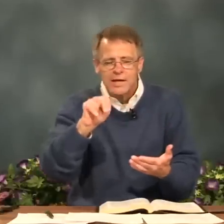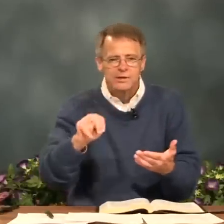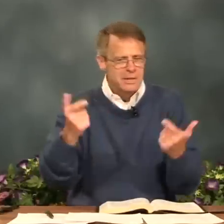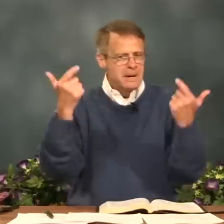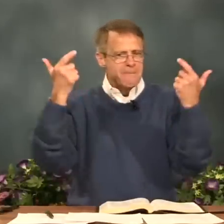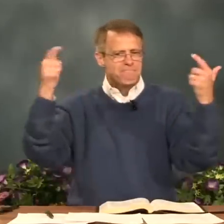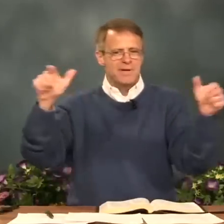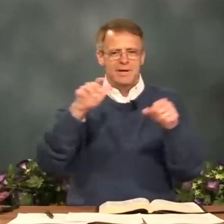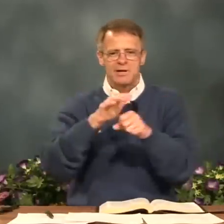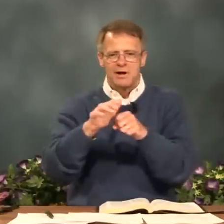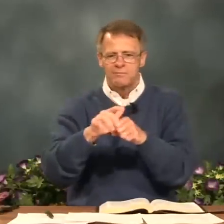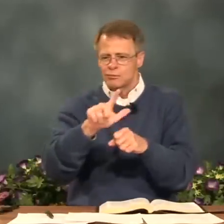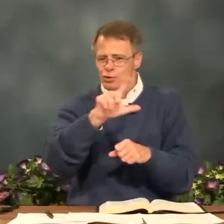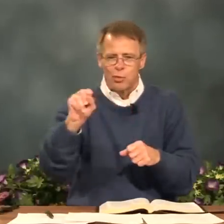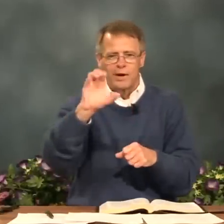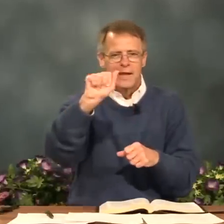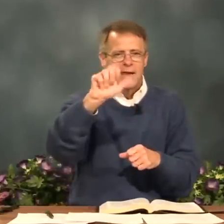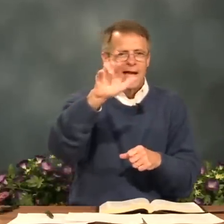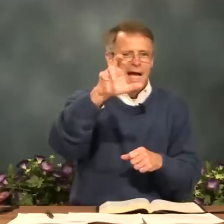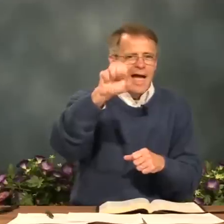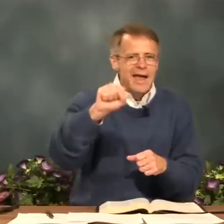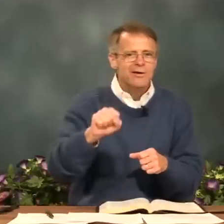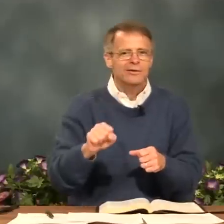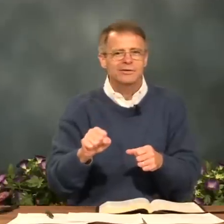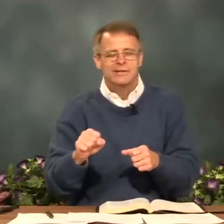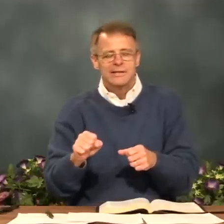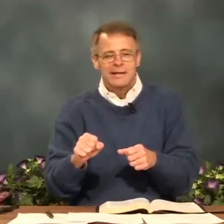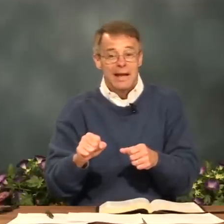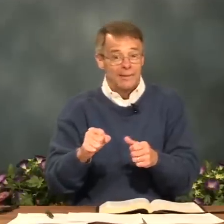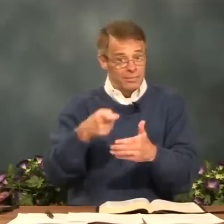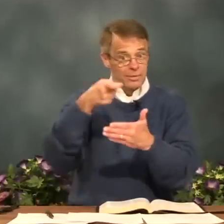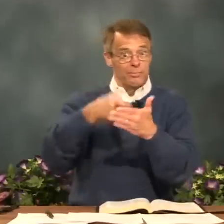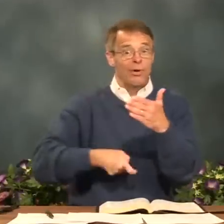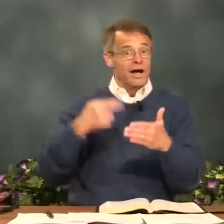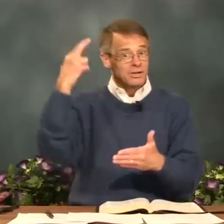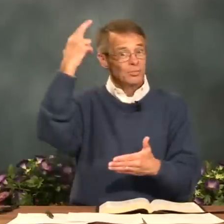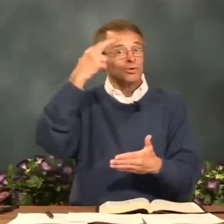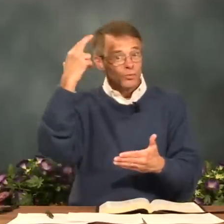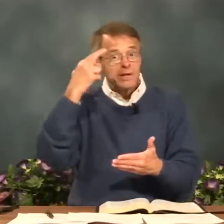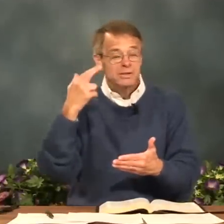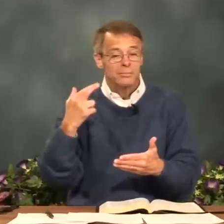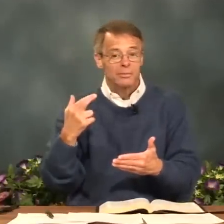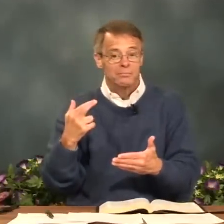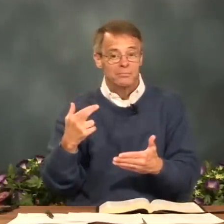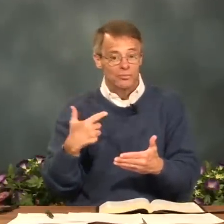location, big enough, 20 acres, and the price was reasonable. So